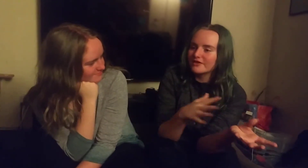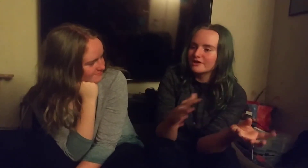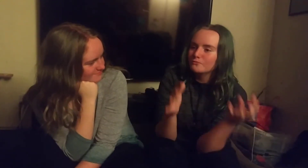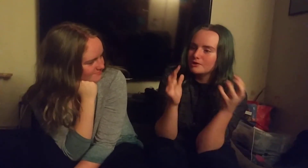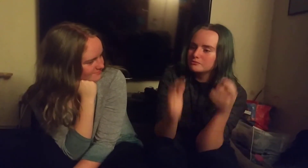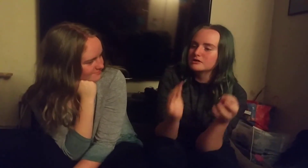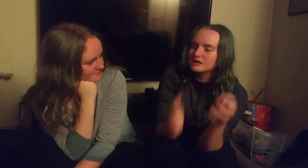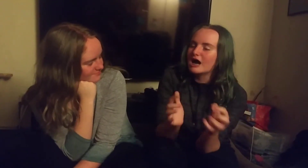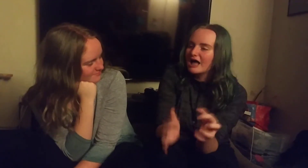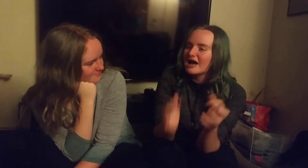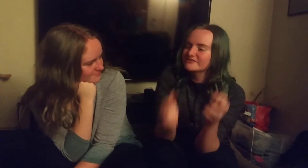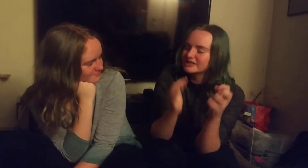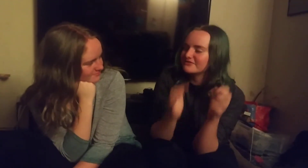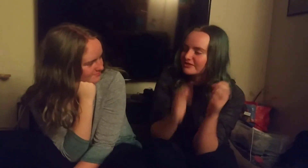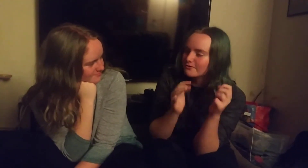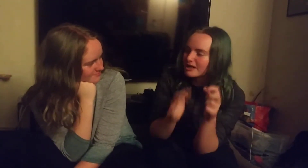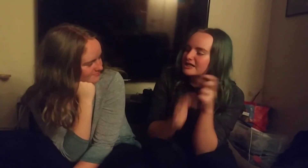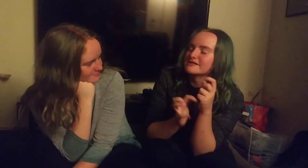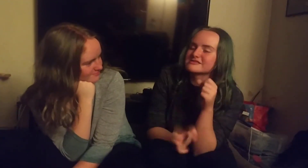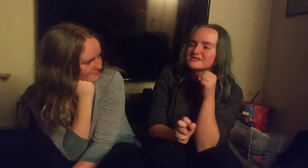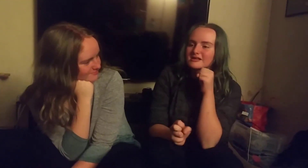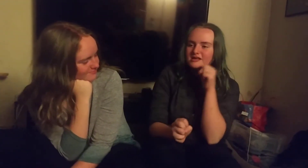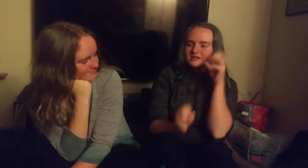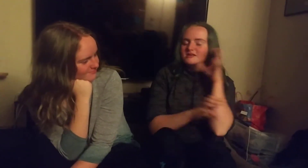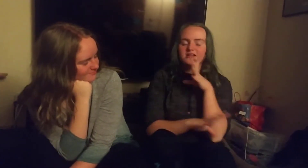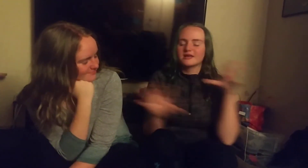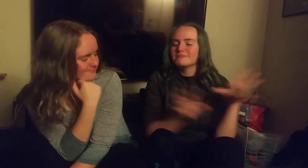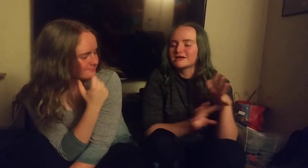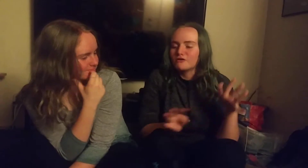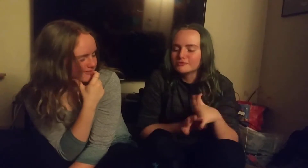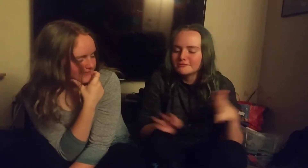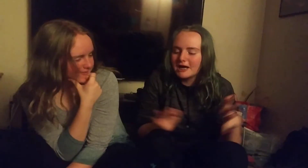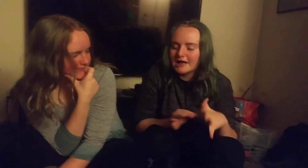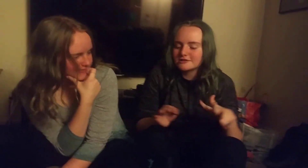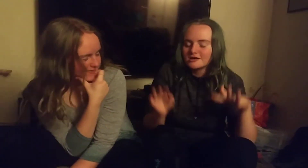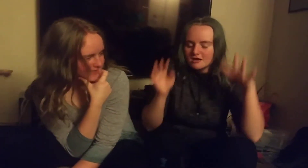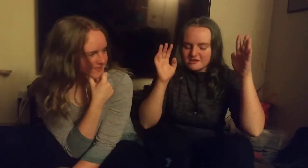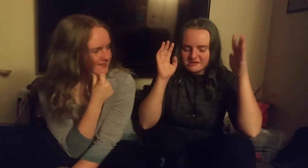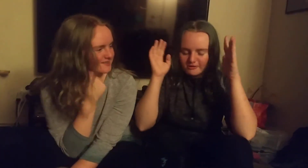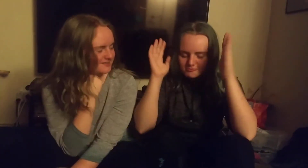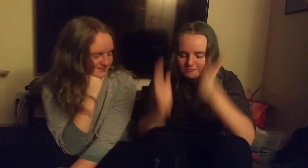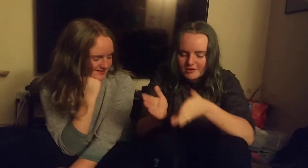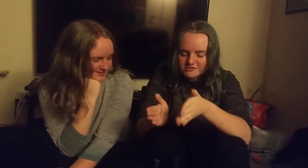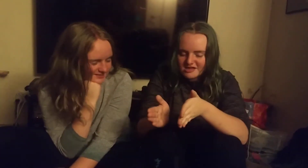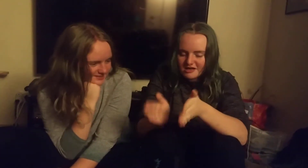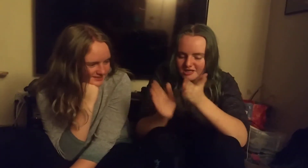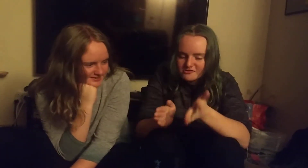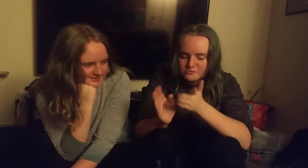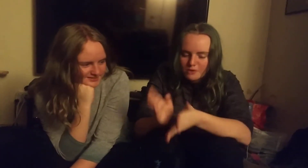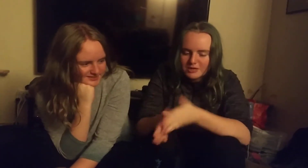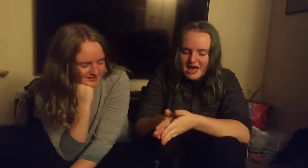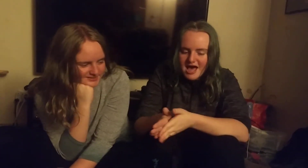we would not have enough ingredients to like make a whole new batch. So we were stuck using what we had.